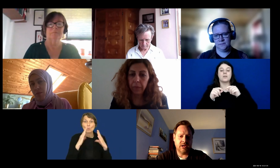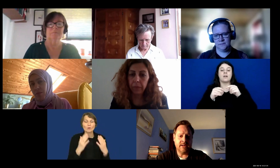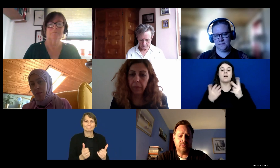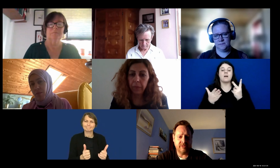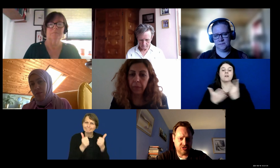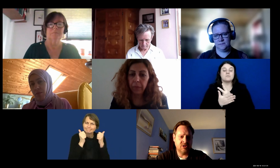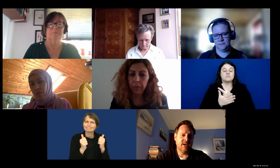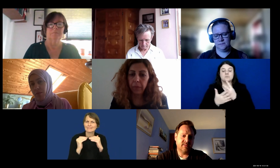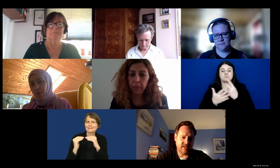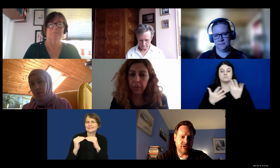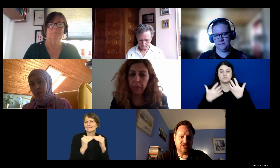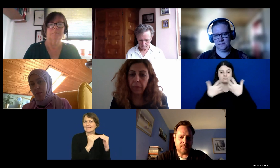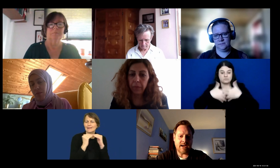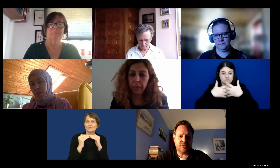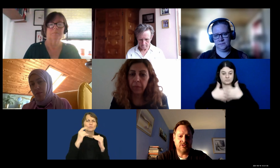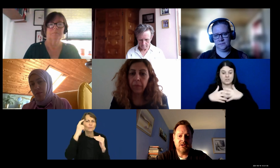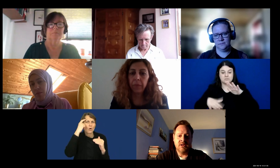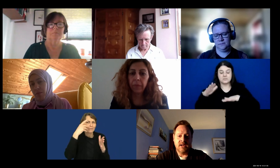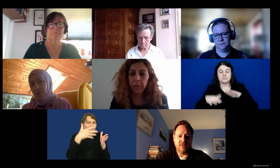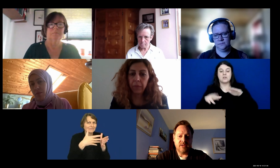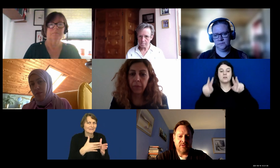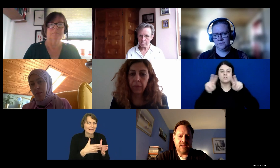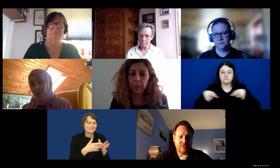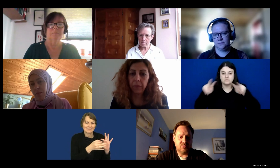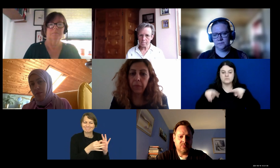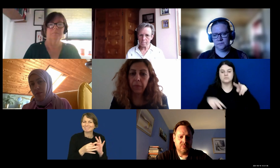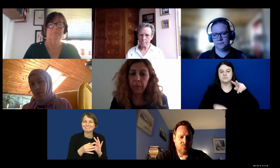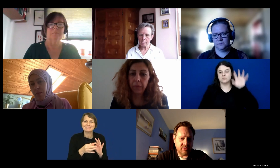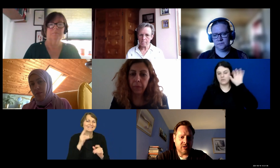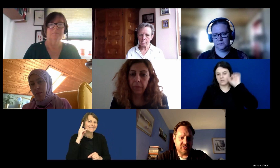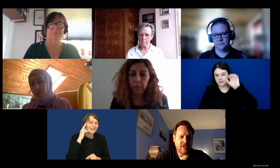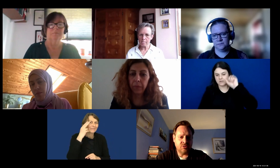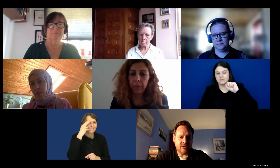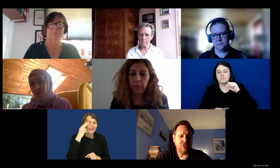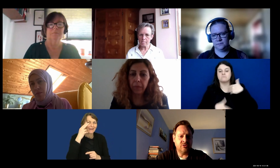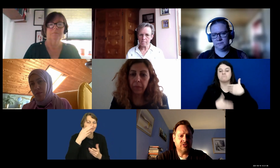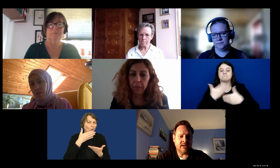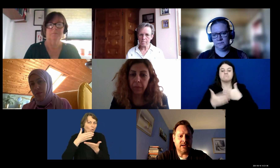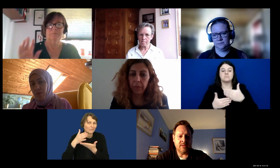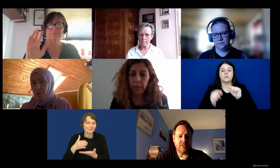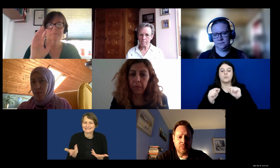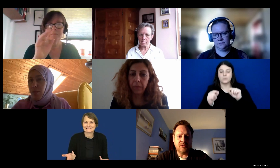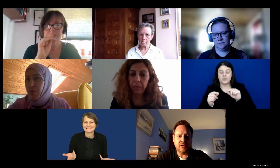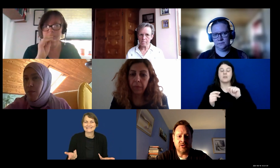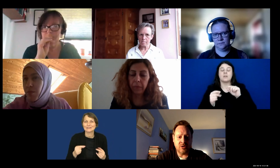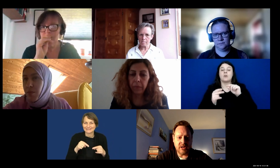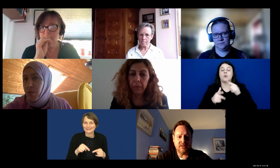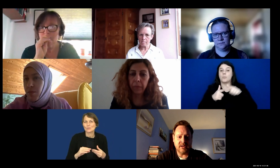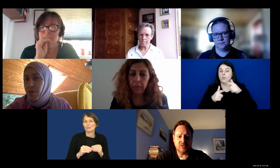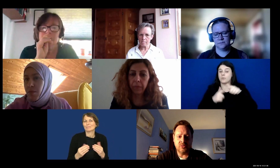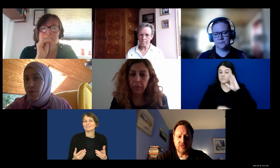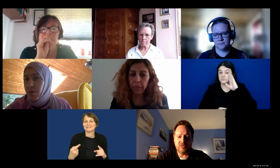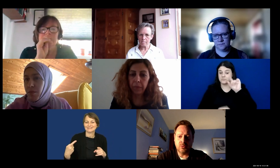doesn't rely on vision and hearing to pass. And that's one of our central issues at the moment in